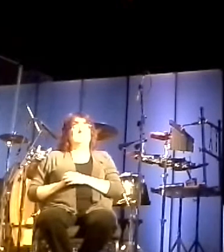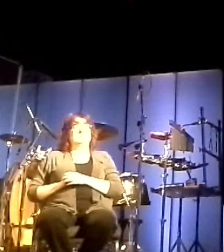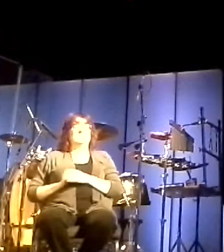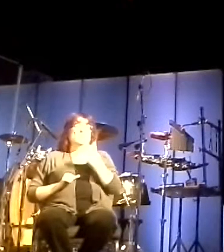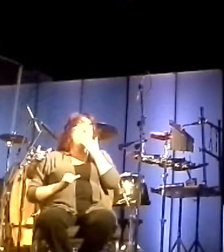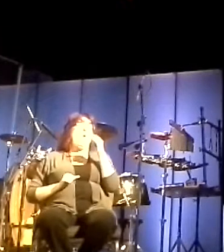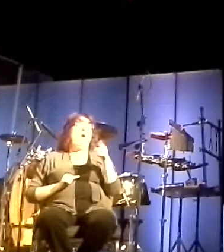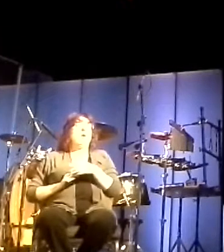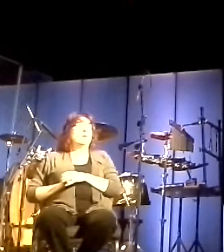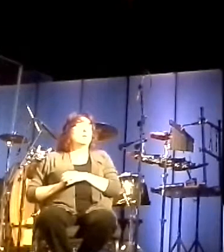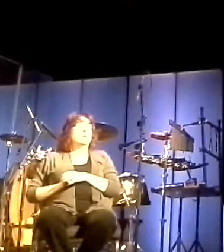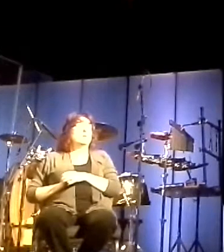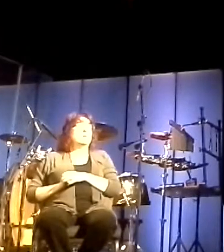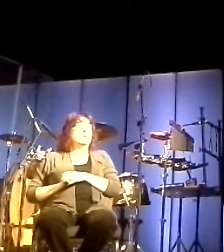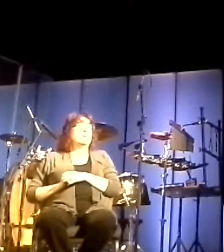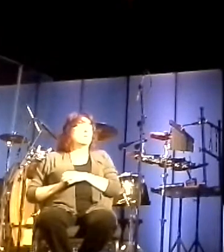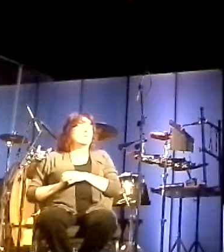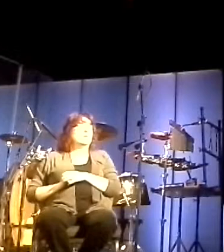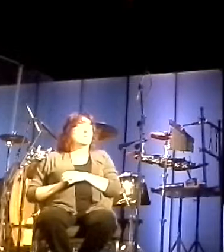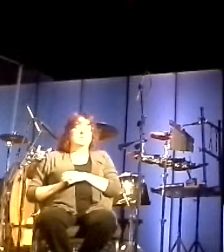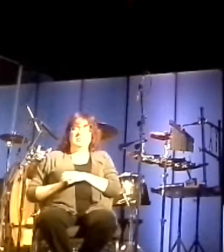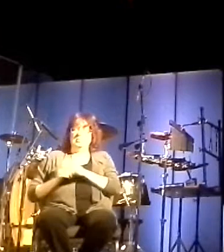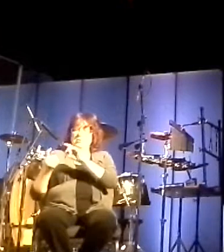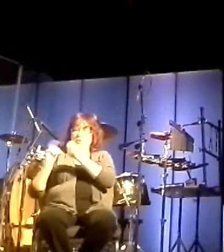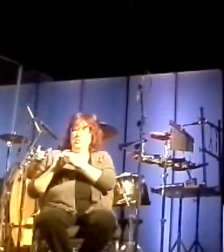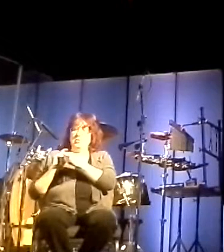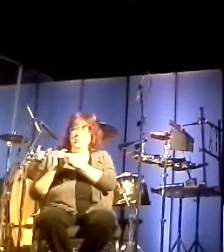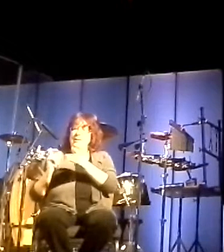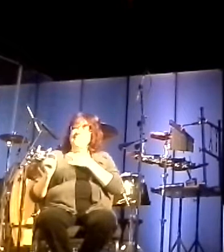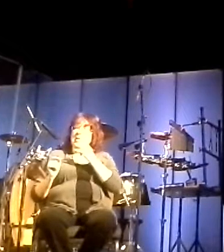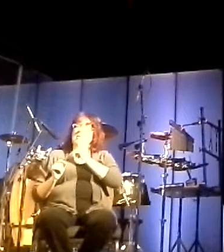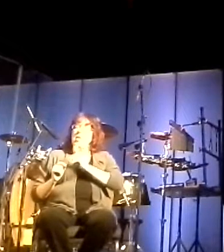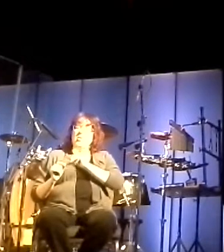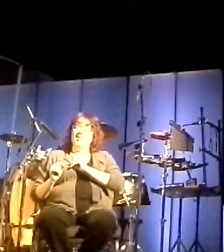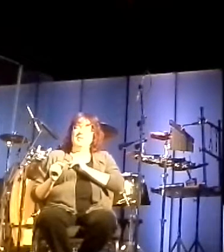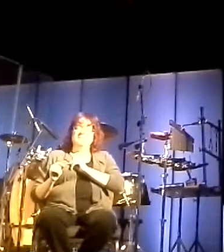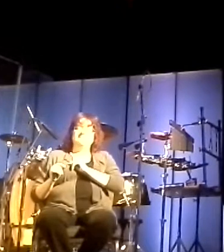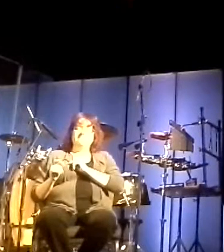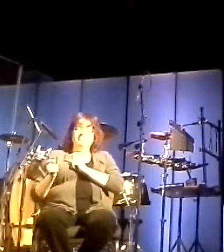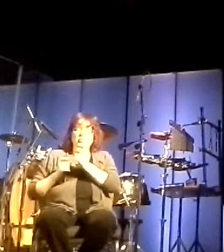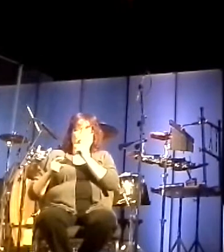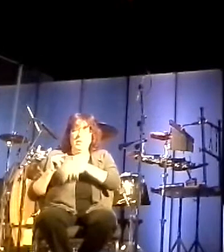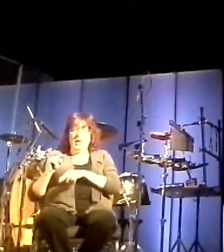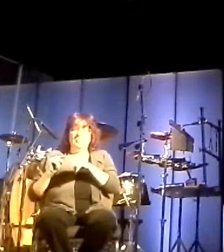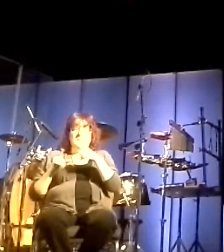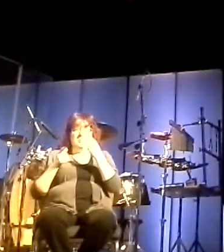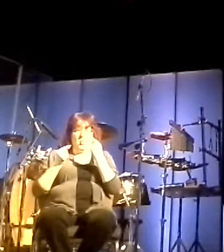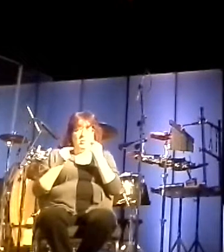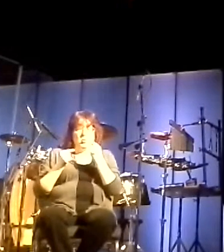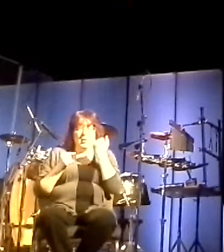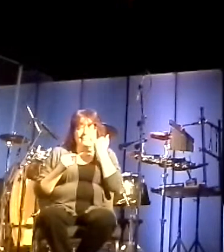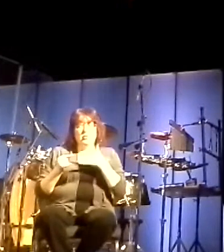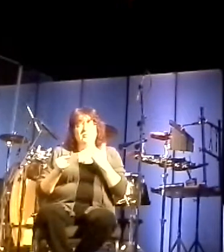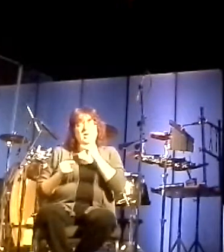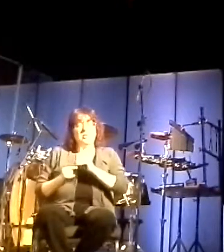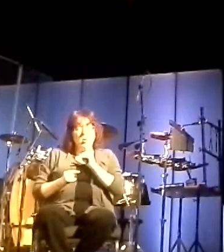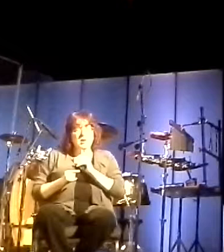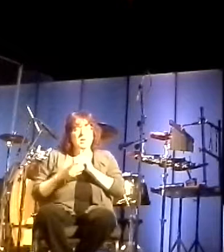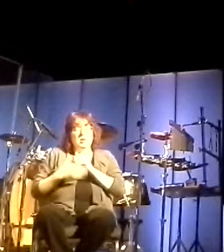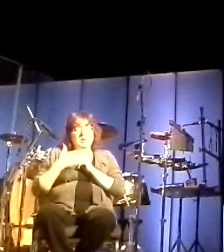"You're wrong." And then he rephrased it and said, "Feeling lonely, you can't help. But what you do once you feel lonely is all about